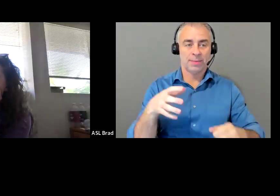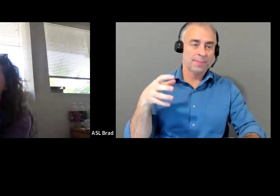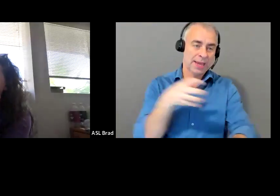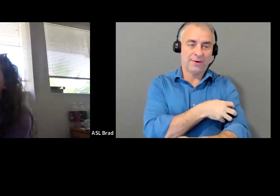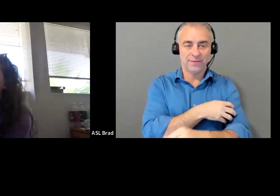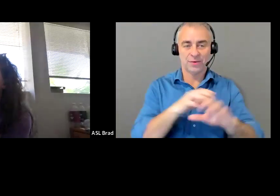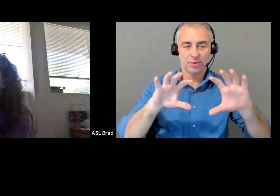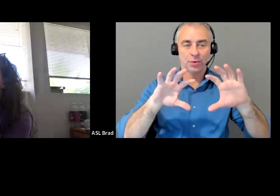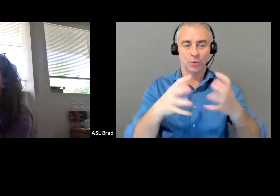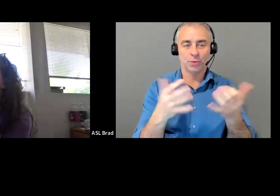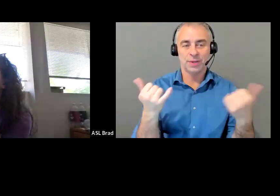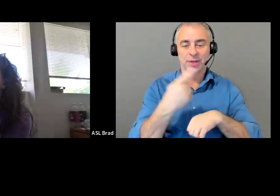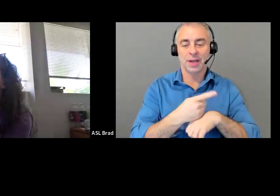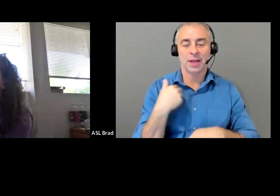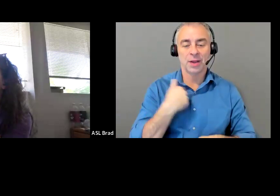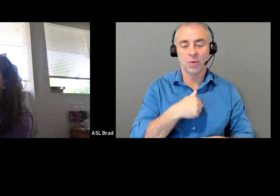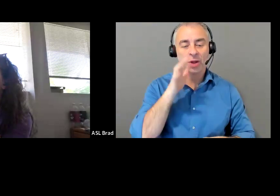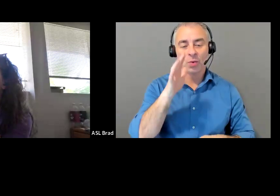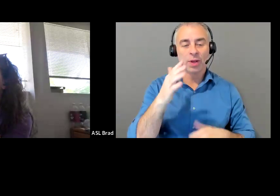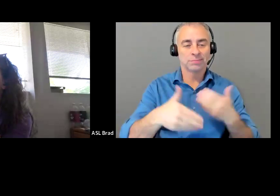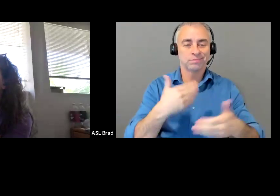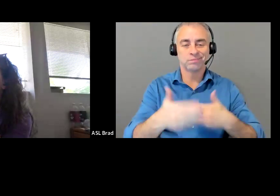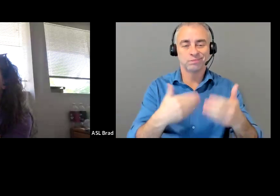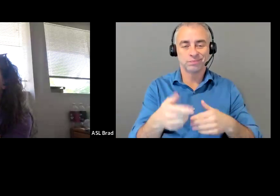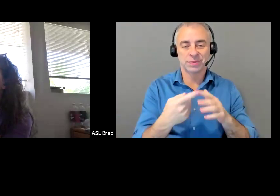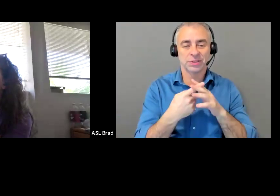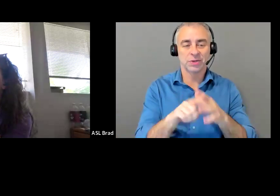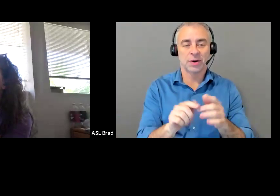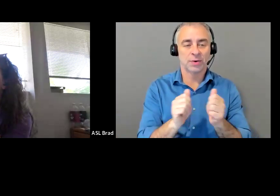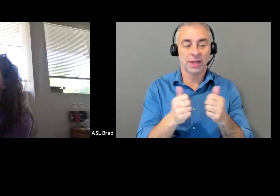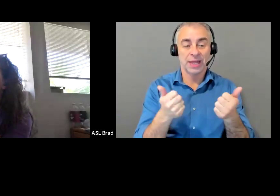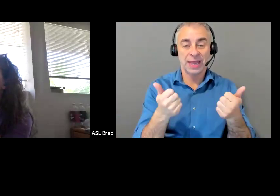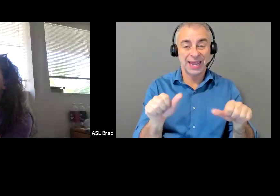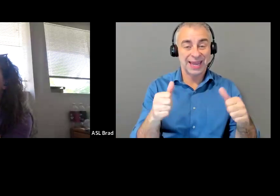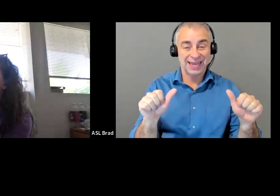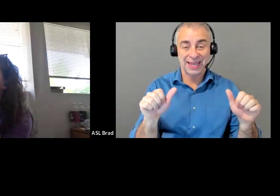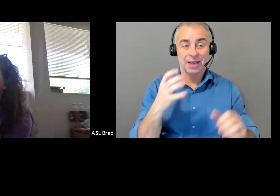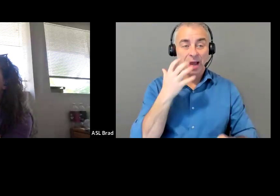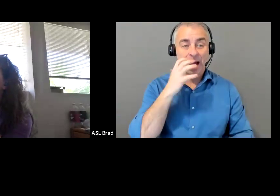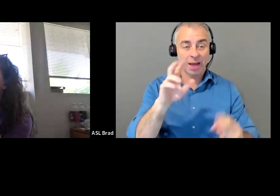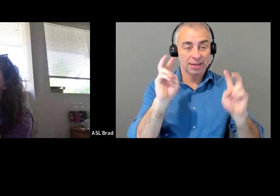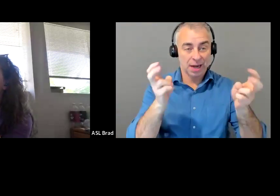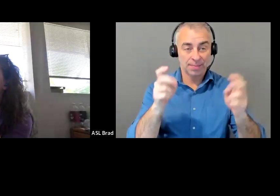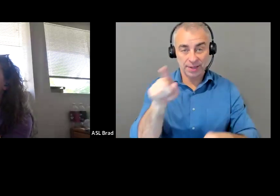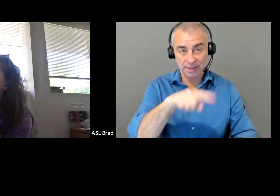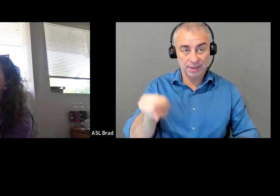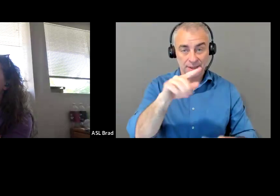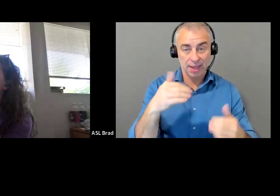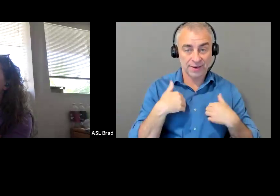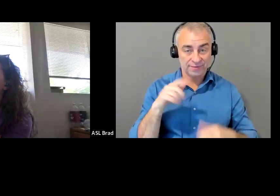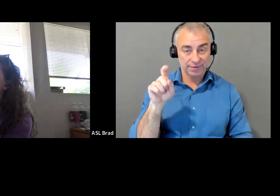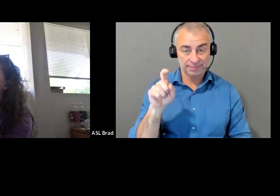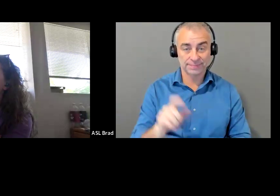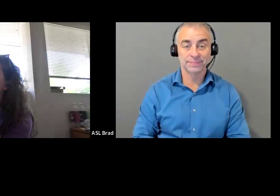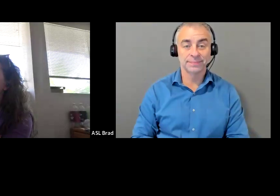today. So we'll just start with any burning topics that anyone has. Do you